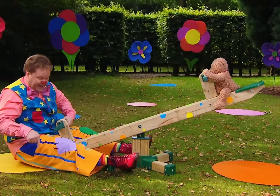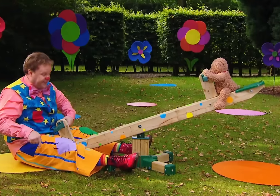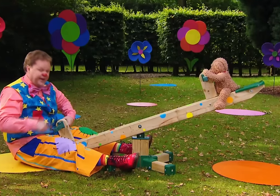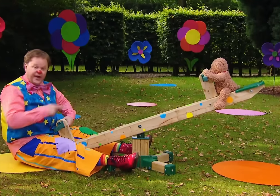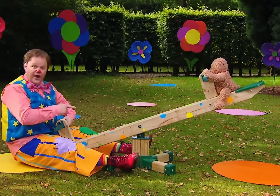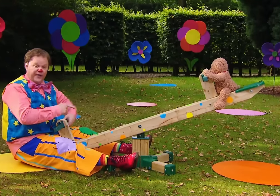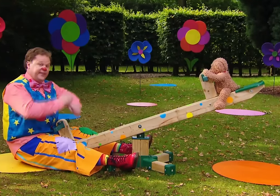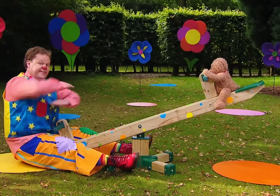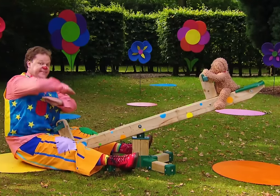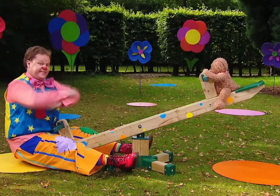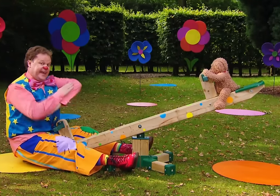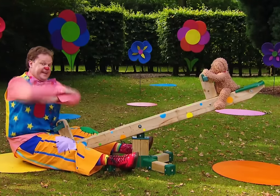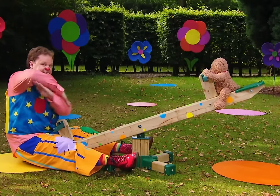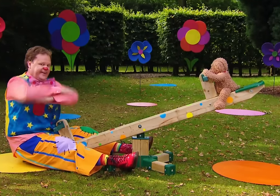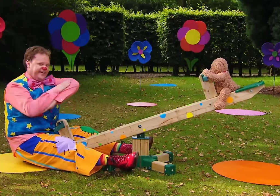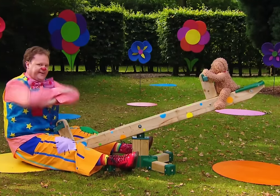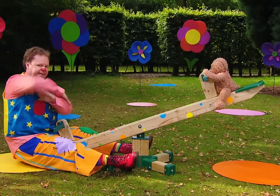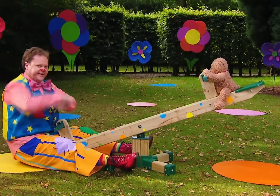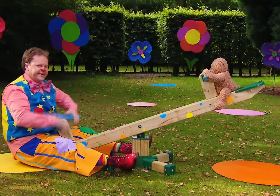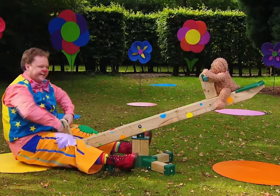down on the seesaw.